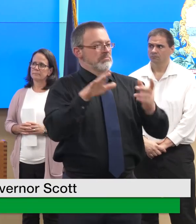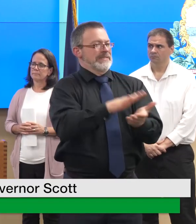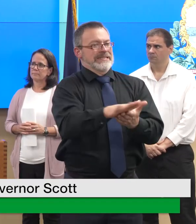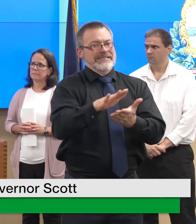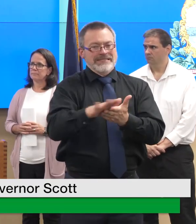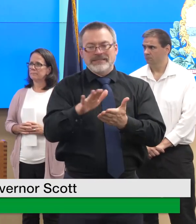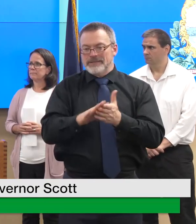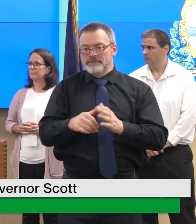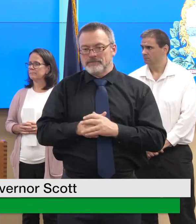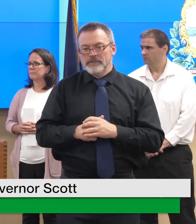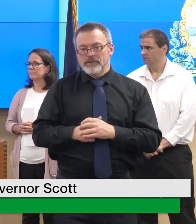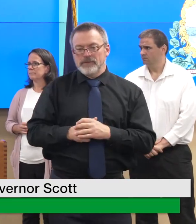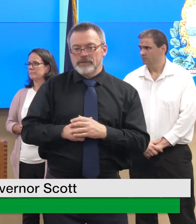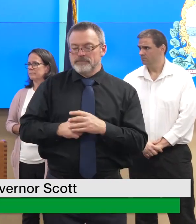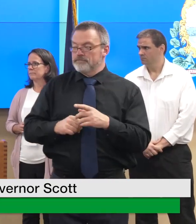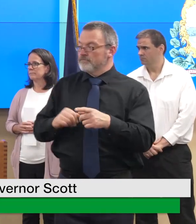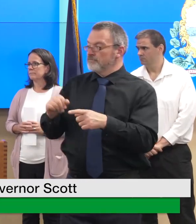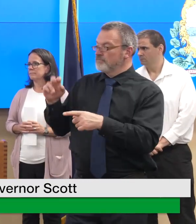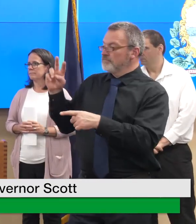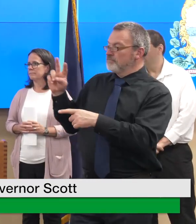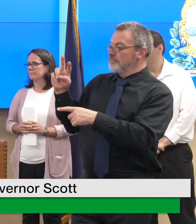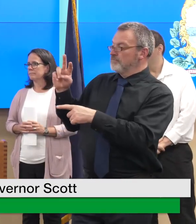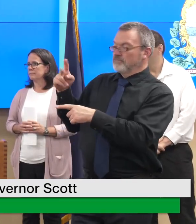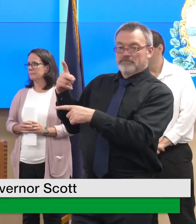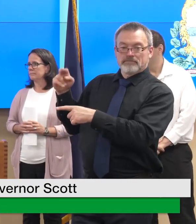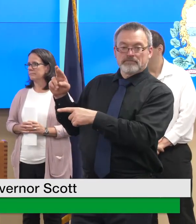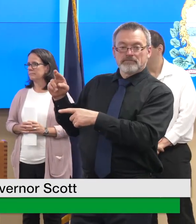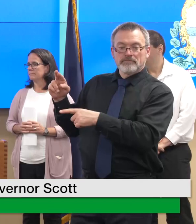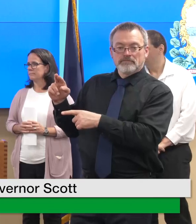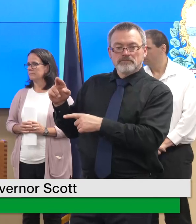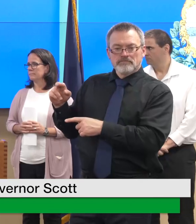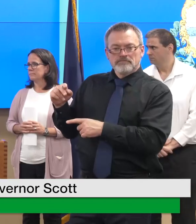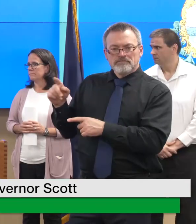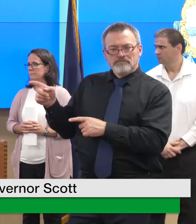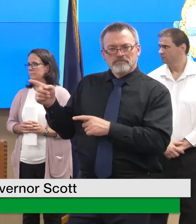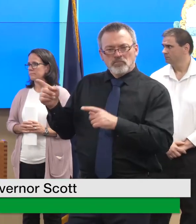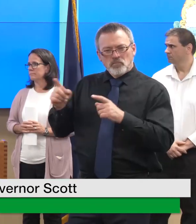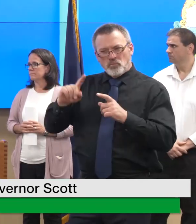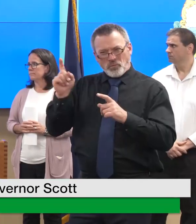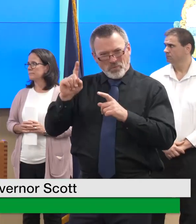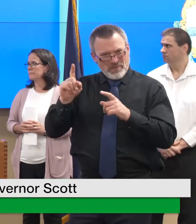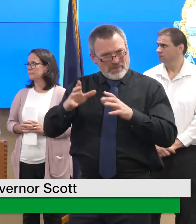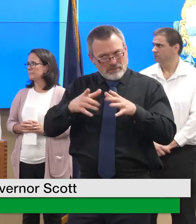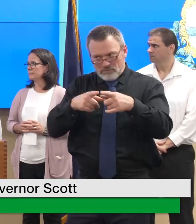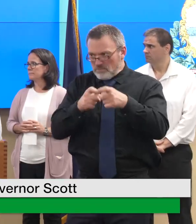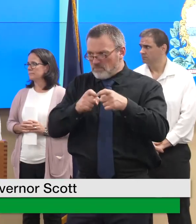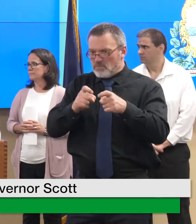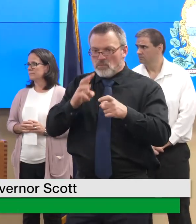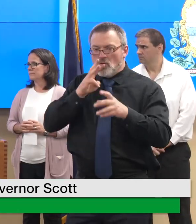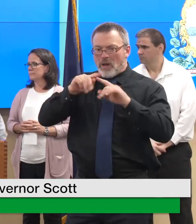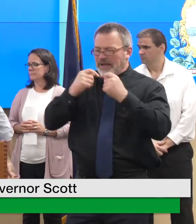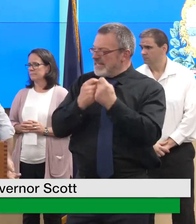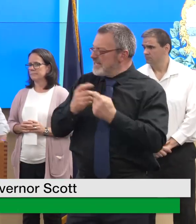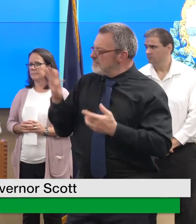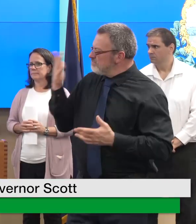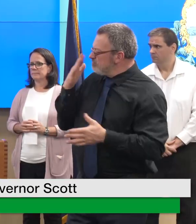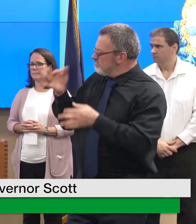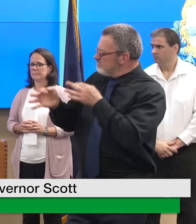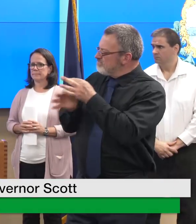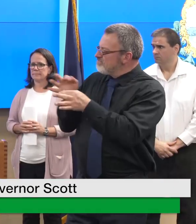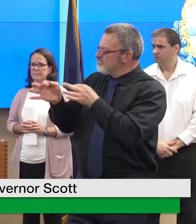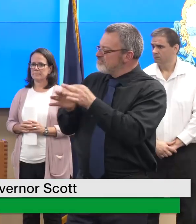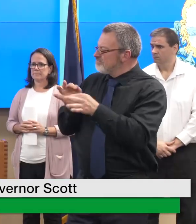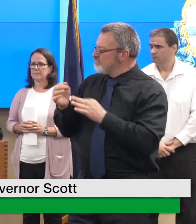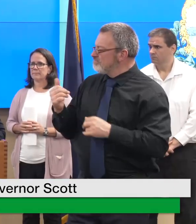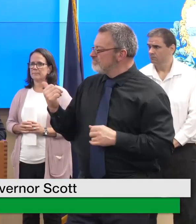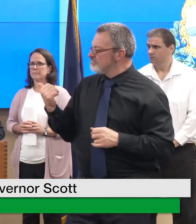Can I just get a couple details on the Swiftwater rescues, like how many were conducted?